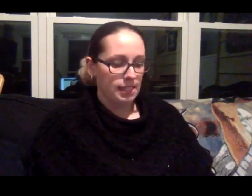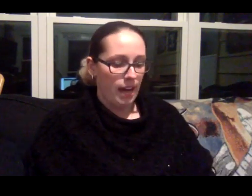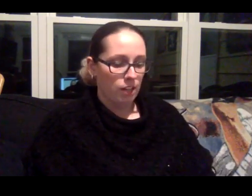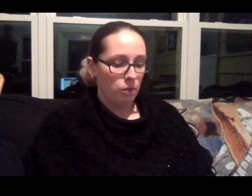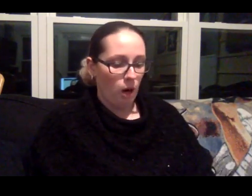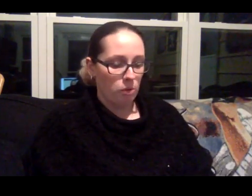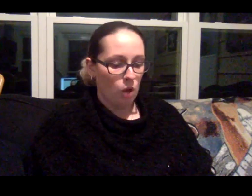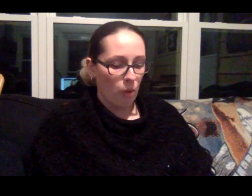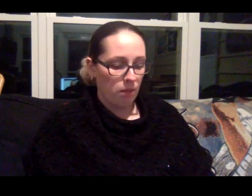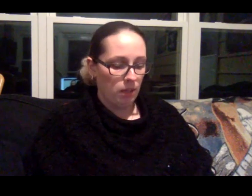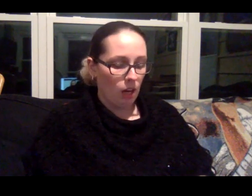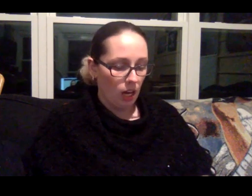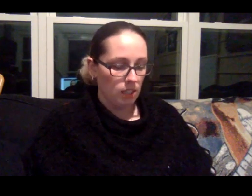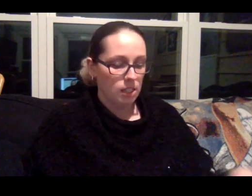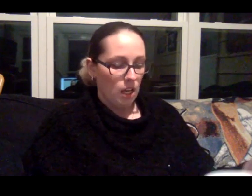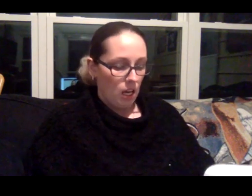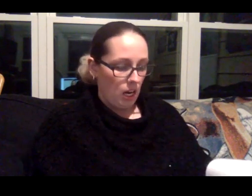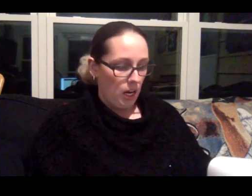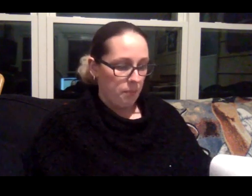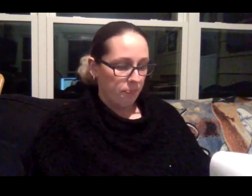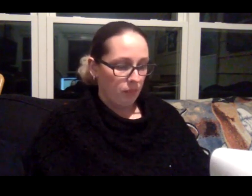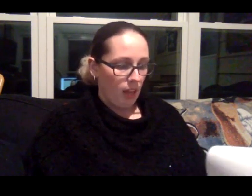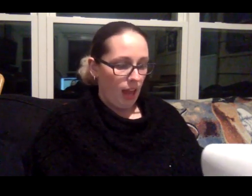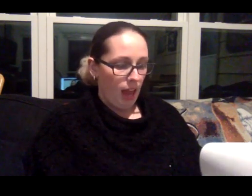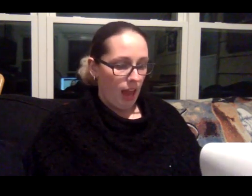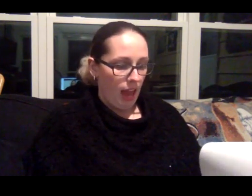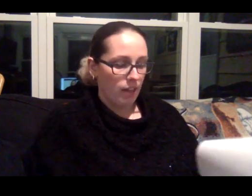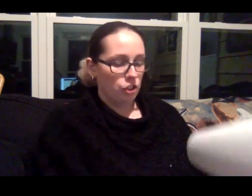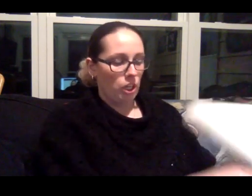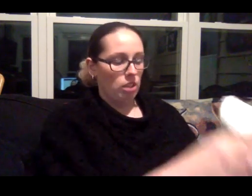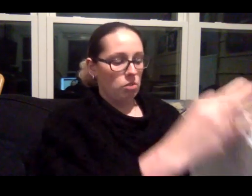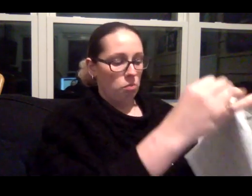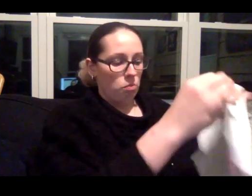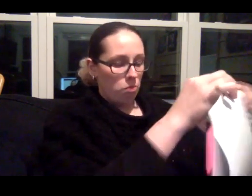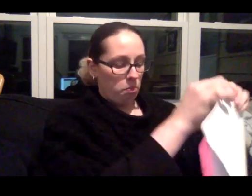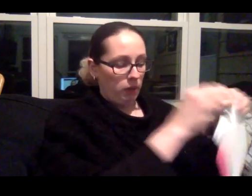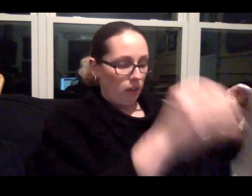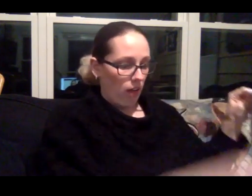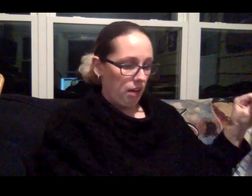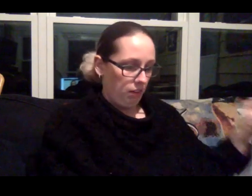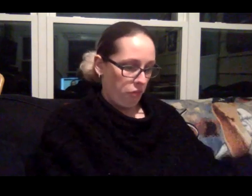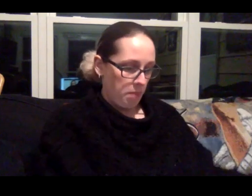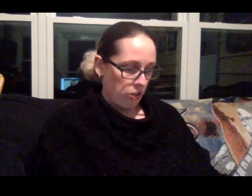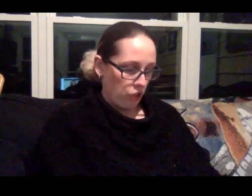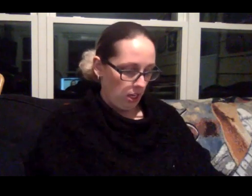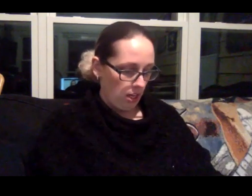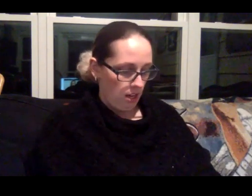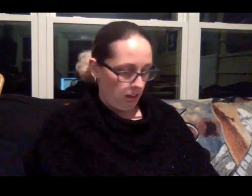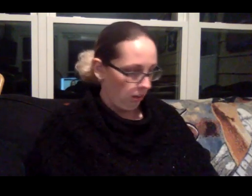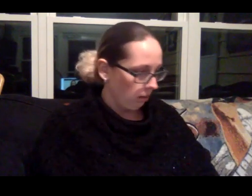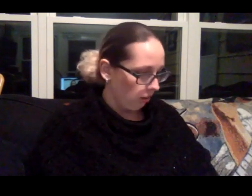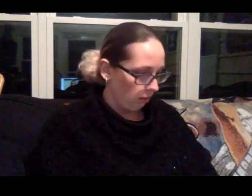that up because that's actually where I was going because, um, ASHA put a lot of information